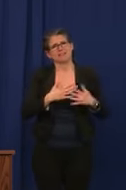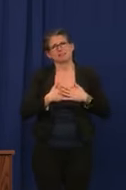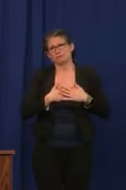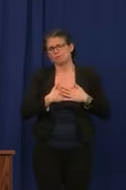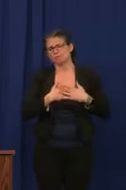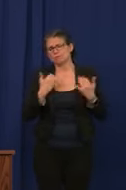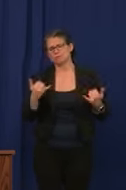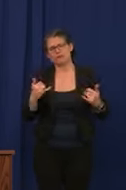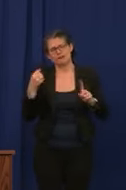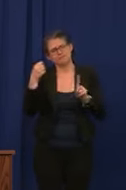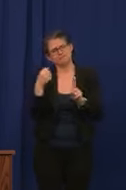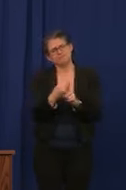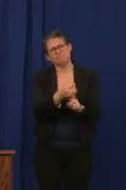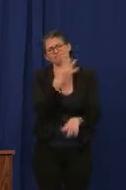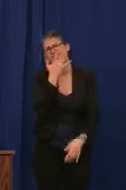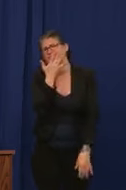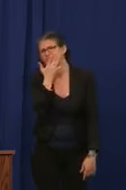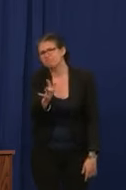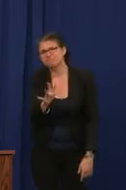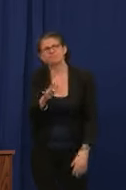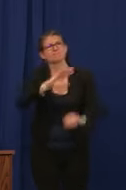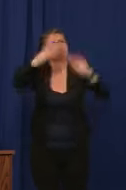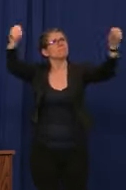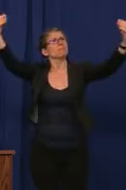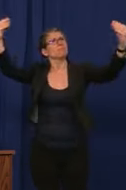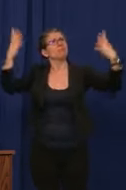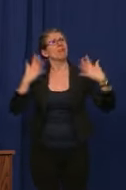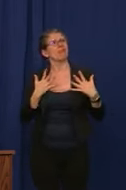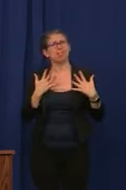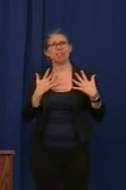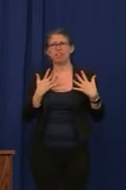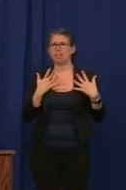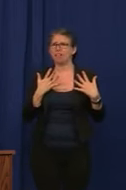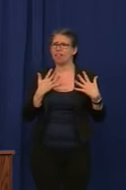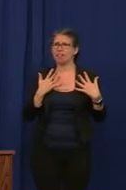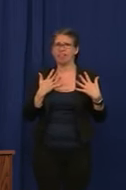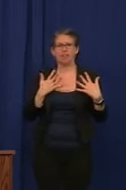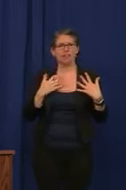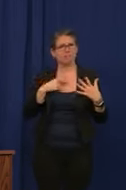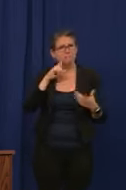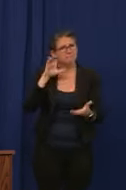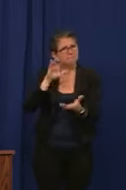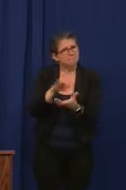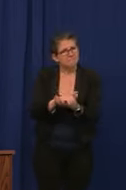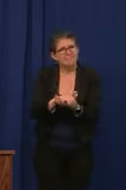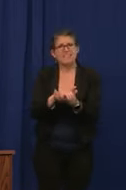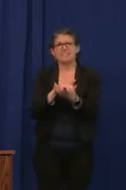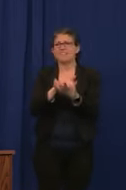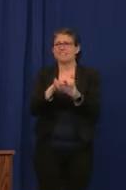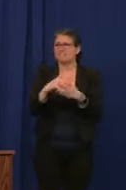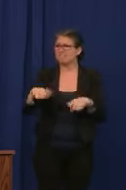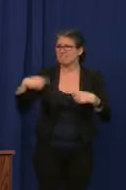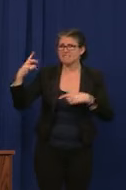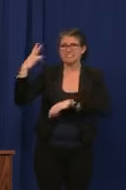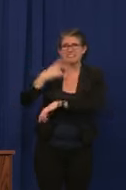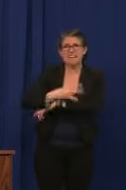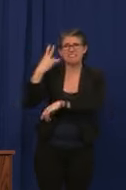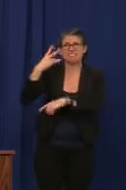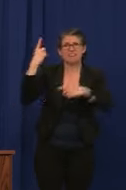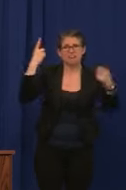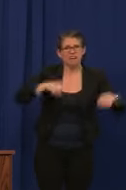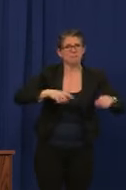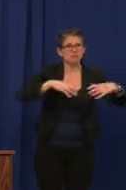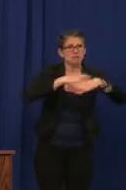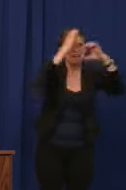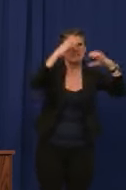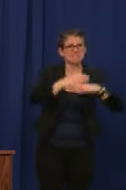The last 7 days have been a test, a trial of our patience, our courage, our resiliency. And